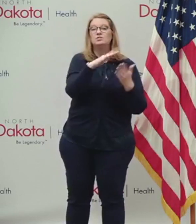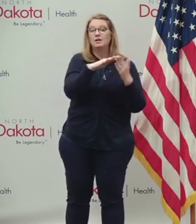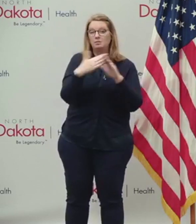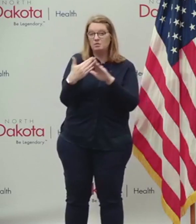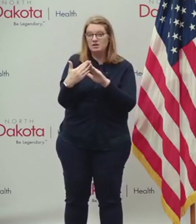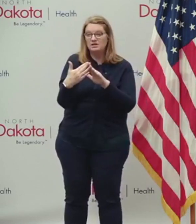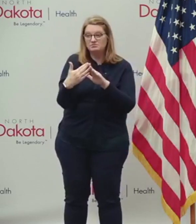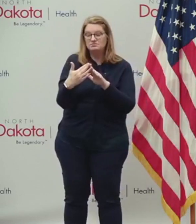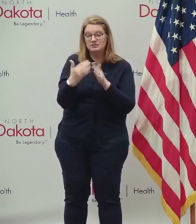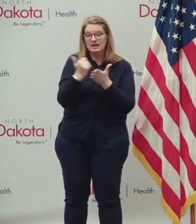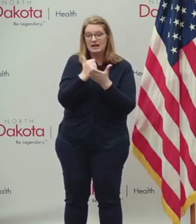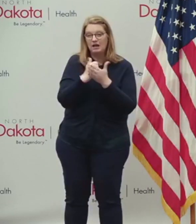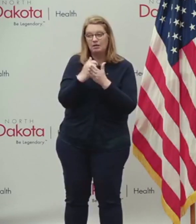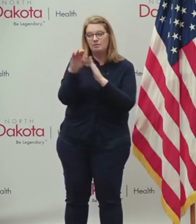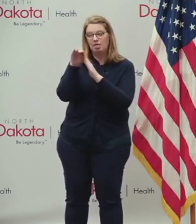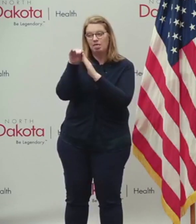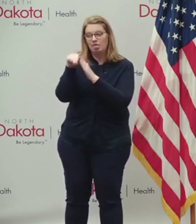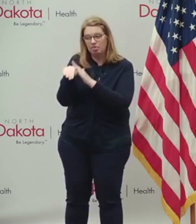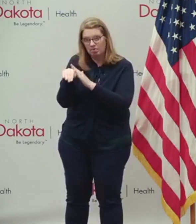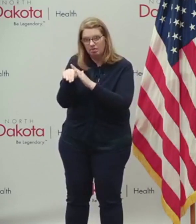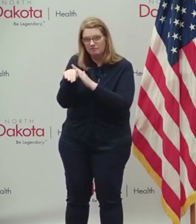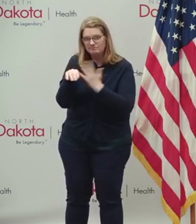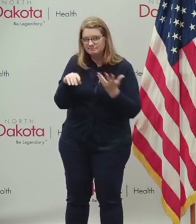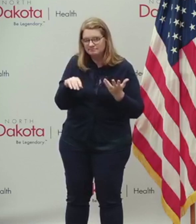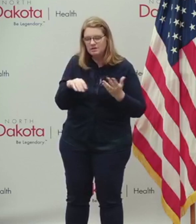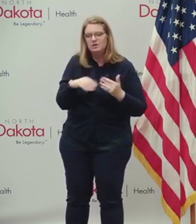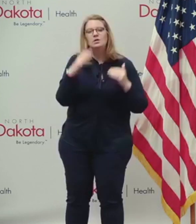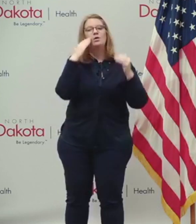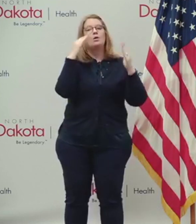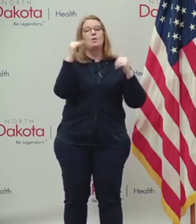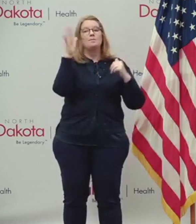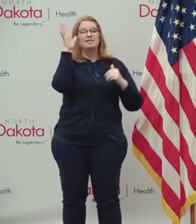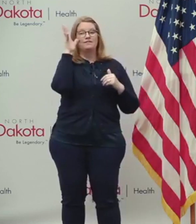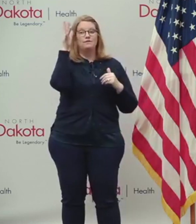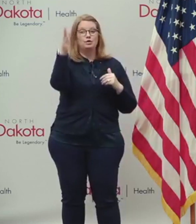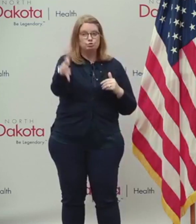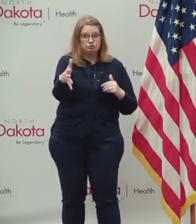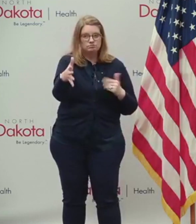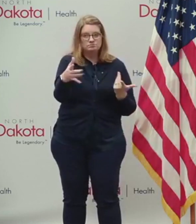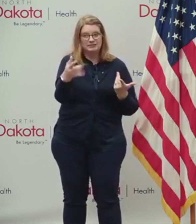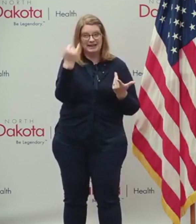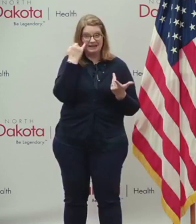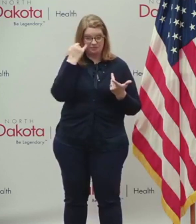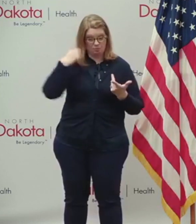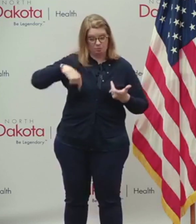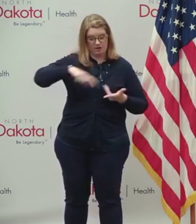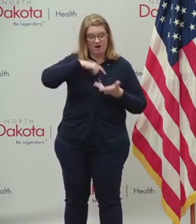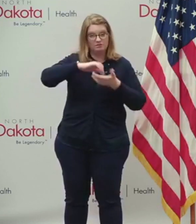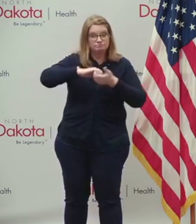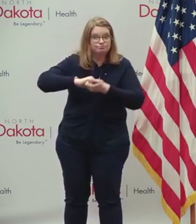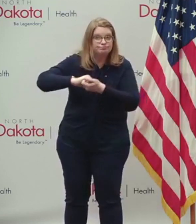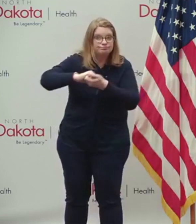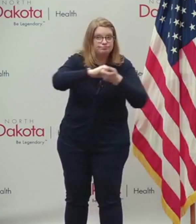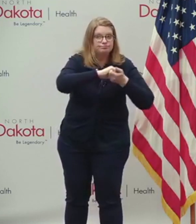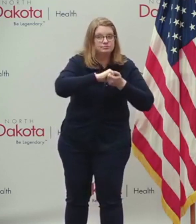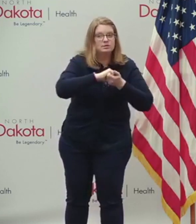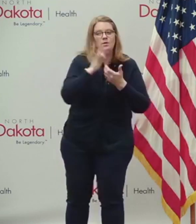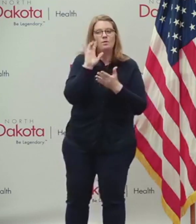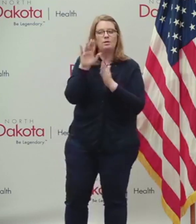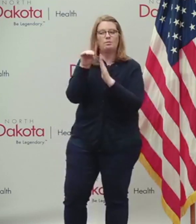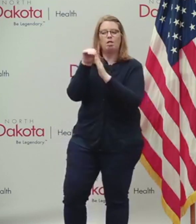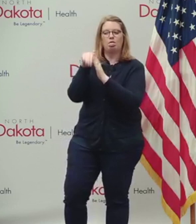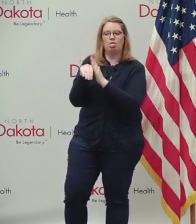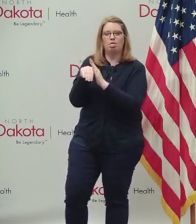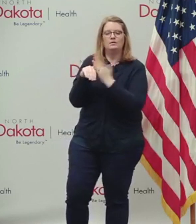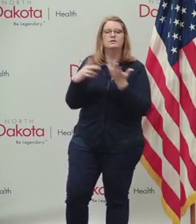positive trend. And hopefully in the future, if we all are in this together, we'll continue to be moving in the right direction. So